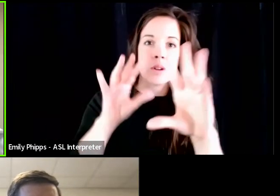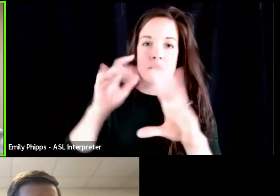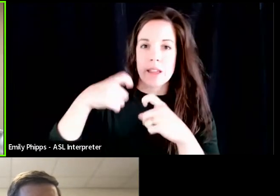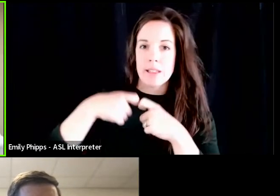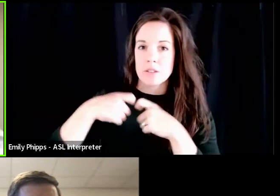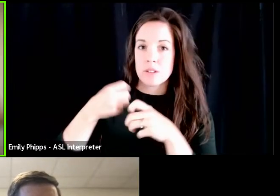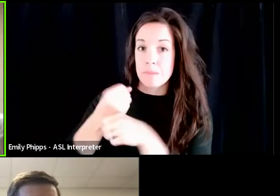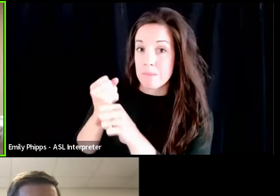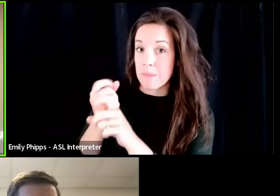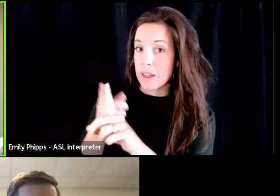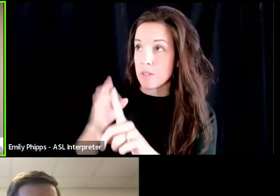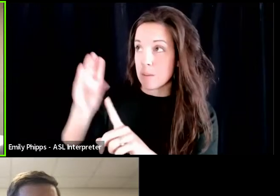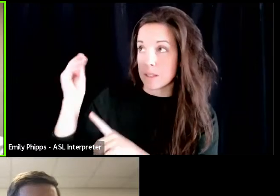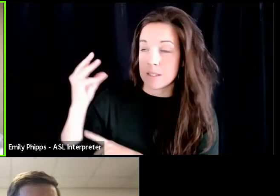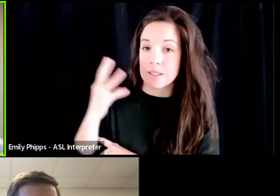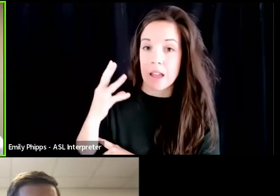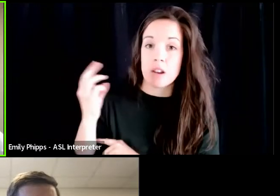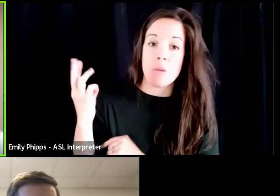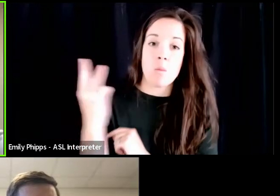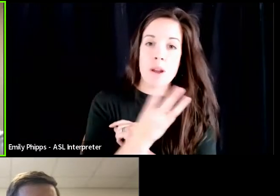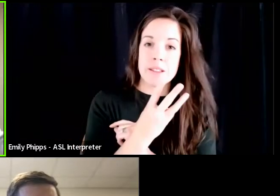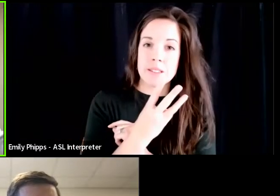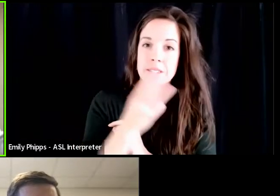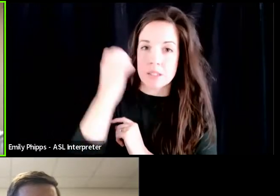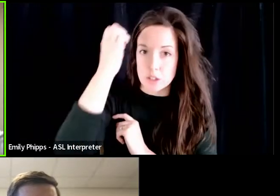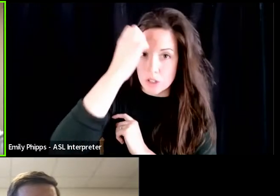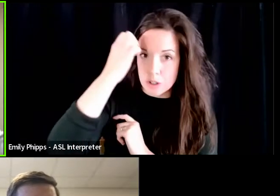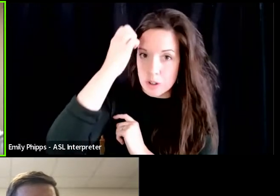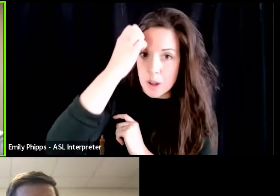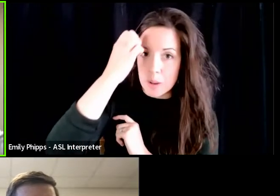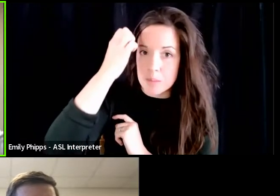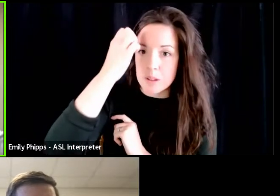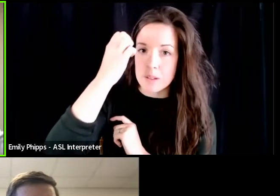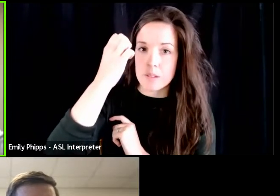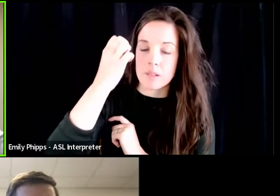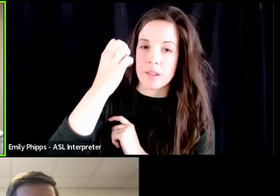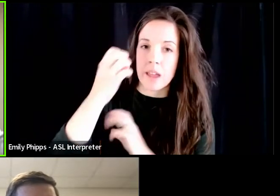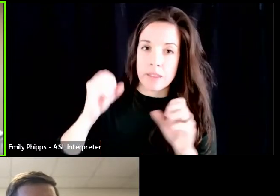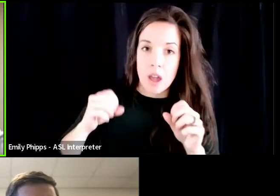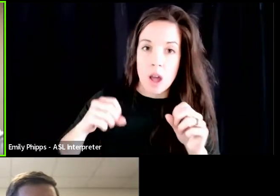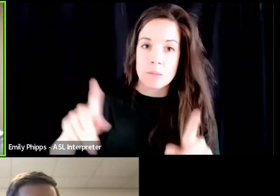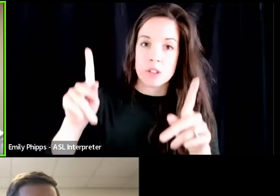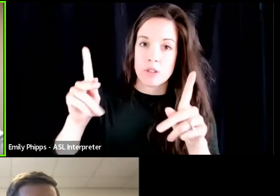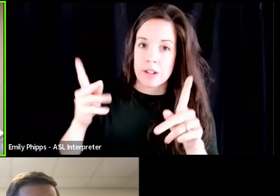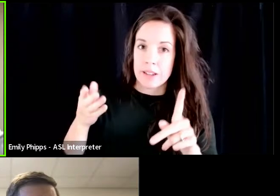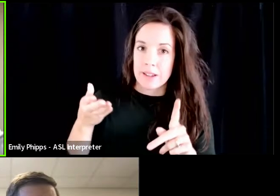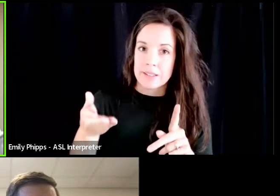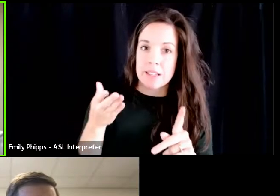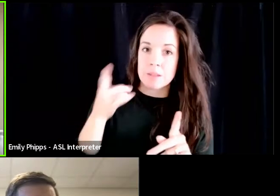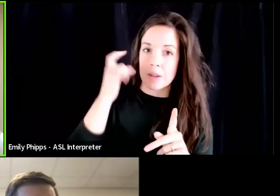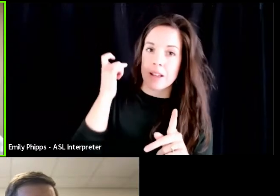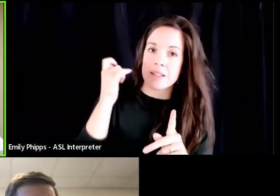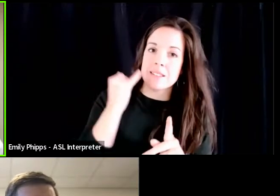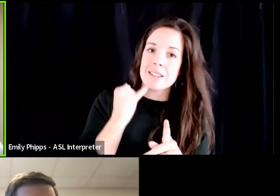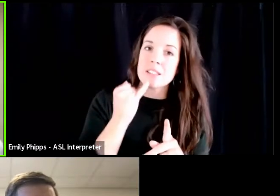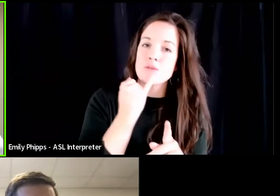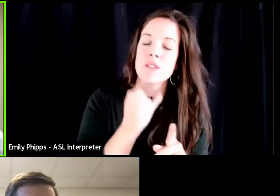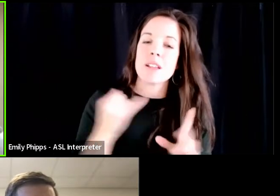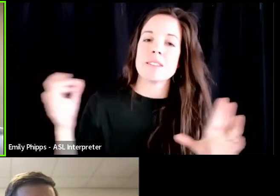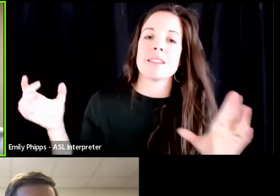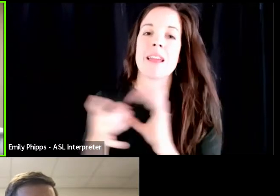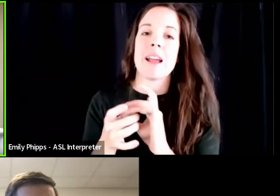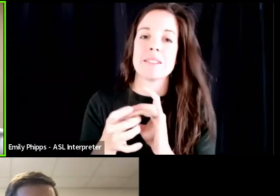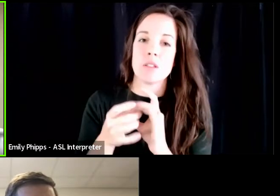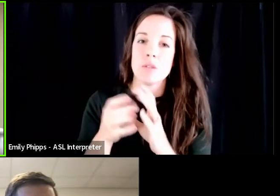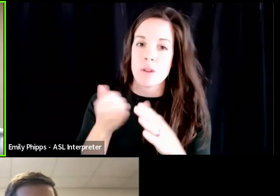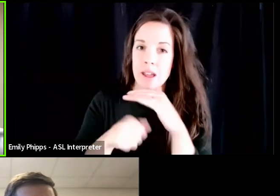sun either west to Europe. And the opportunity exists because Israel is connecting through an